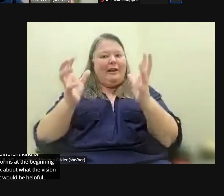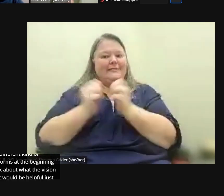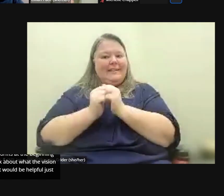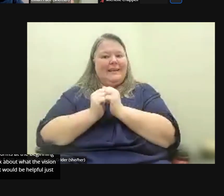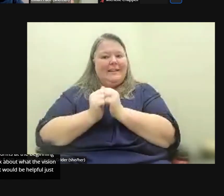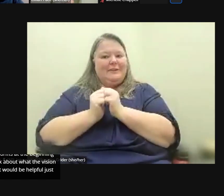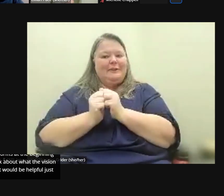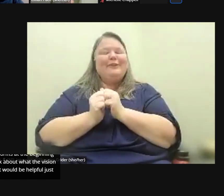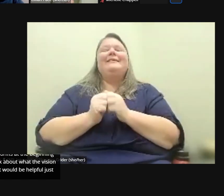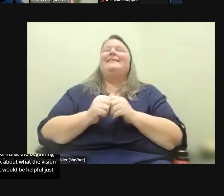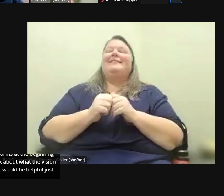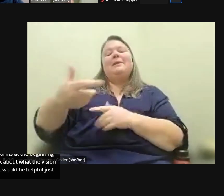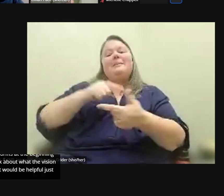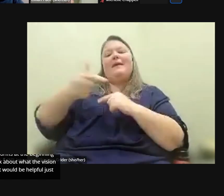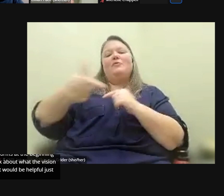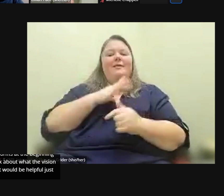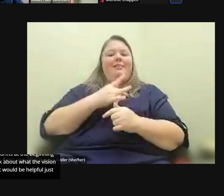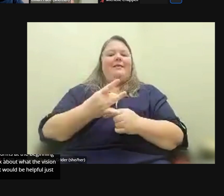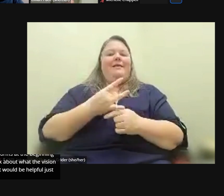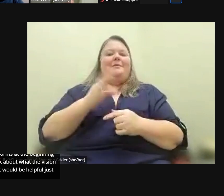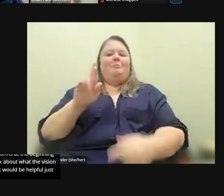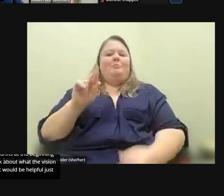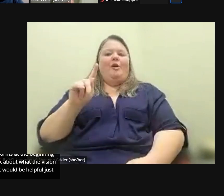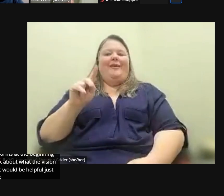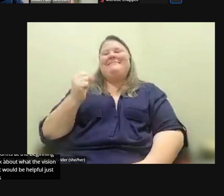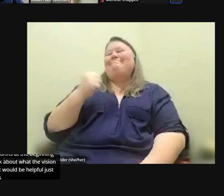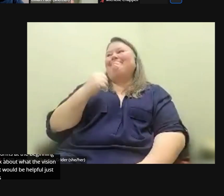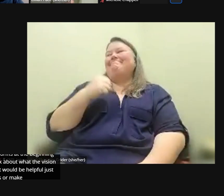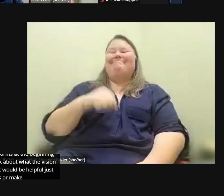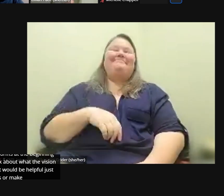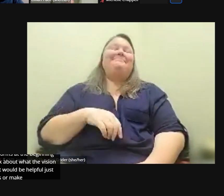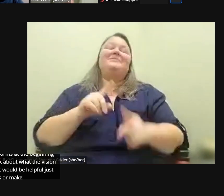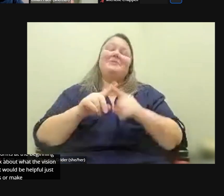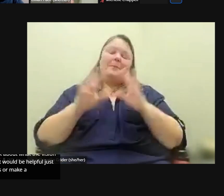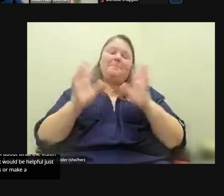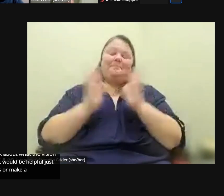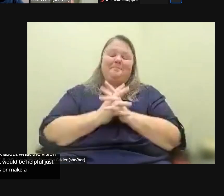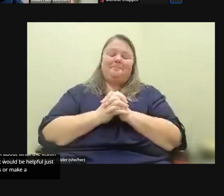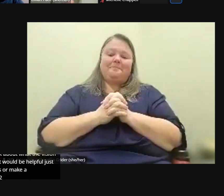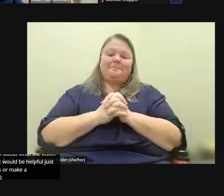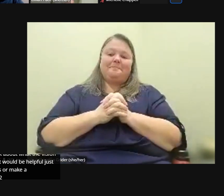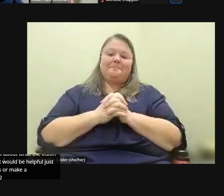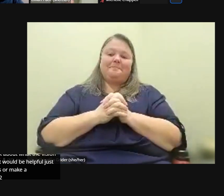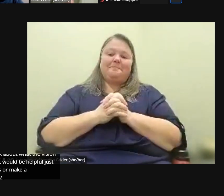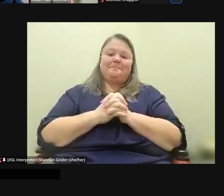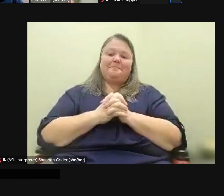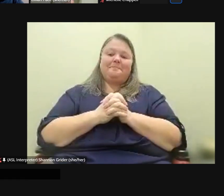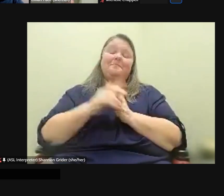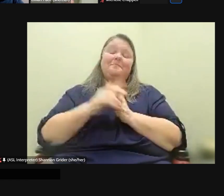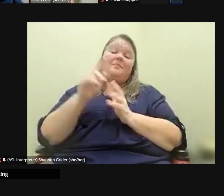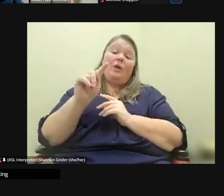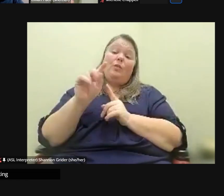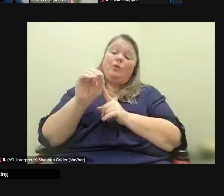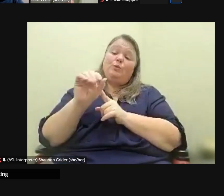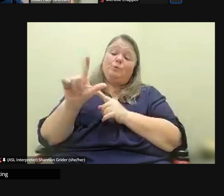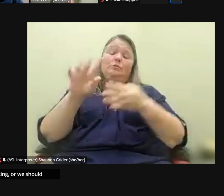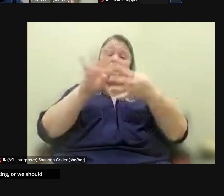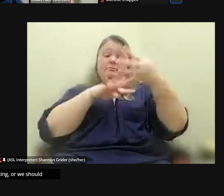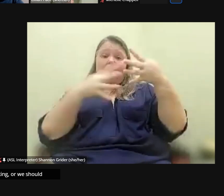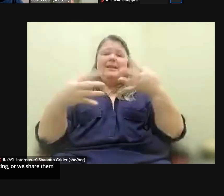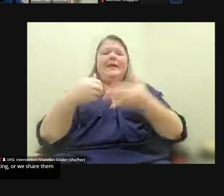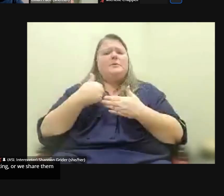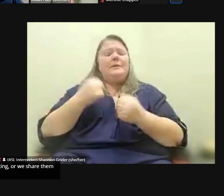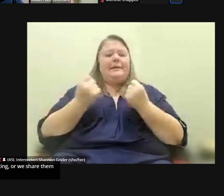10 statements, or make a commitment to read those 10 statements before the meeting, or we share them as a one-pager